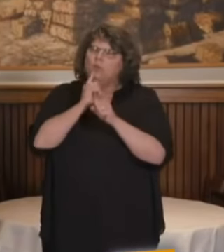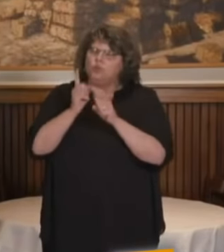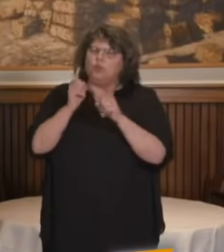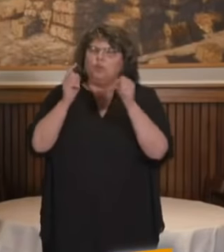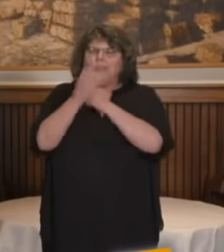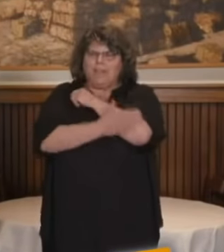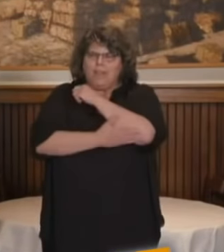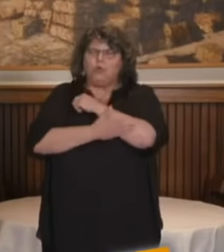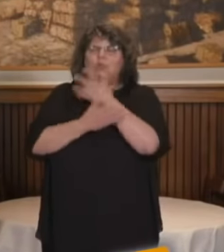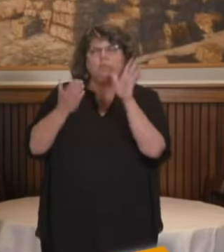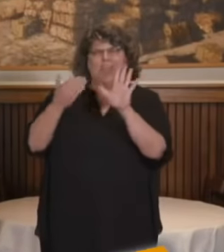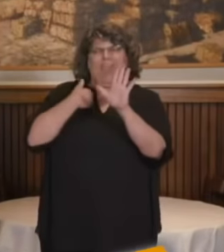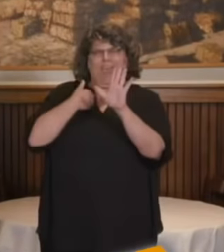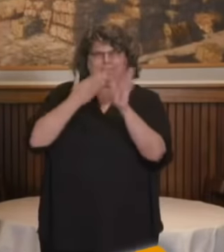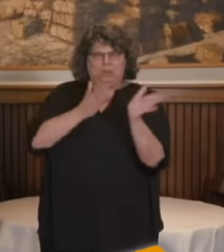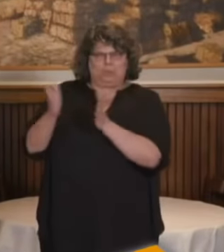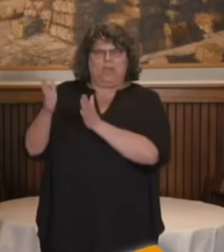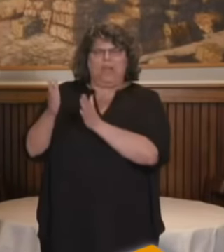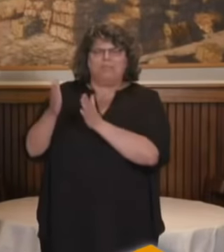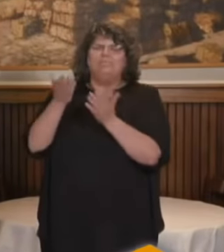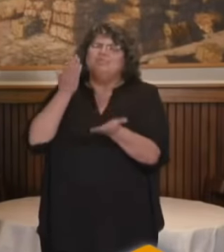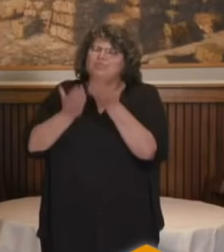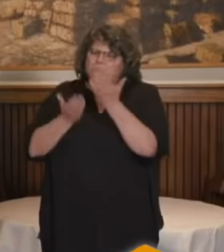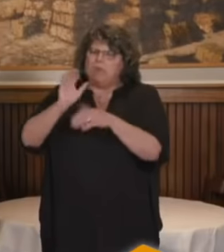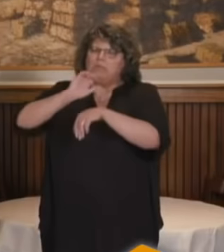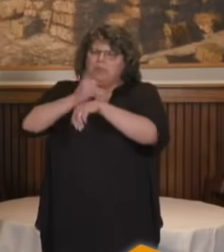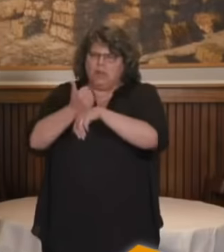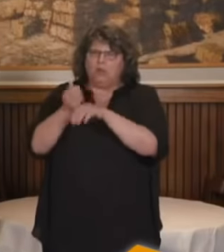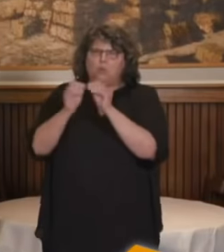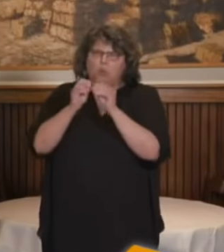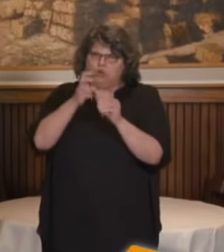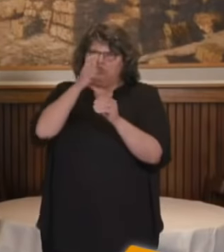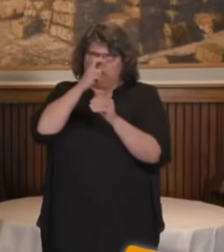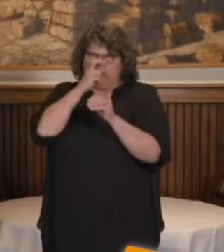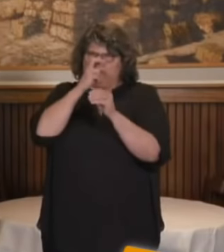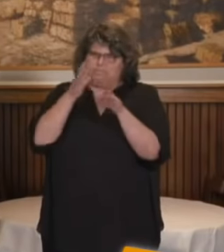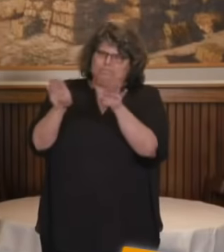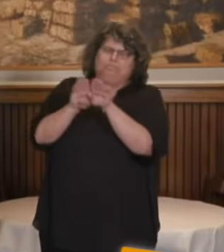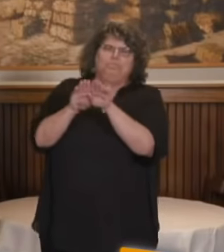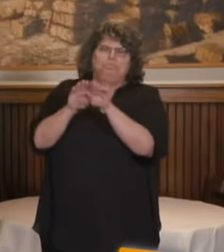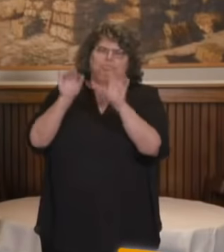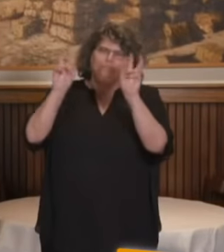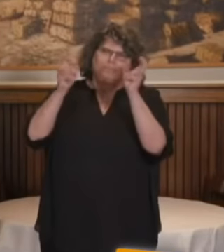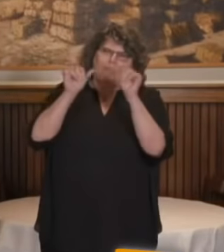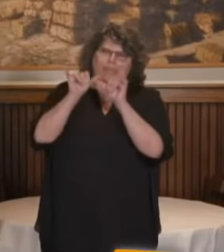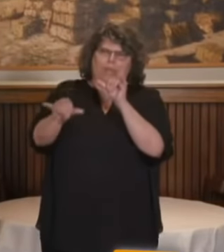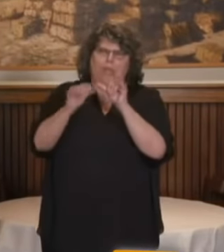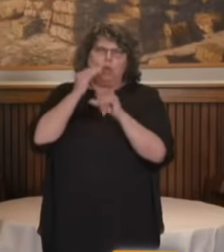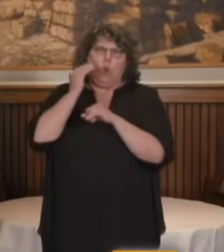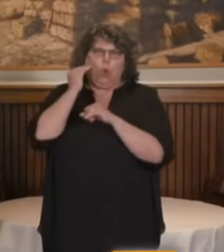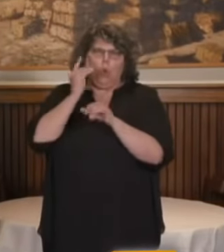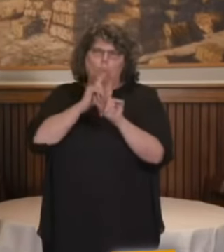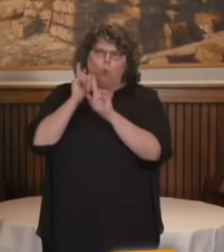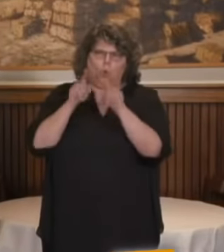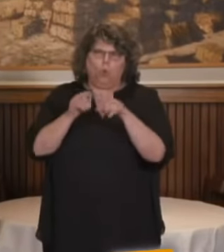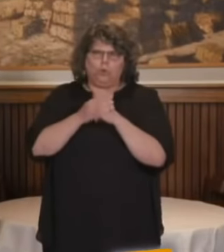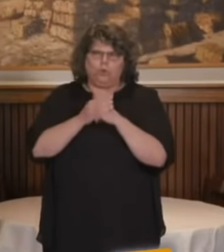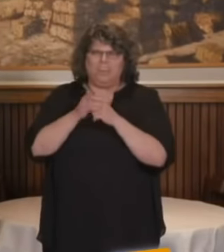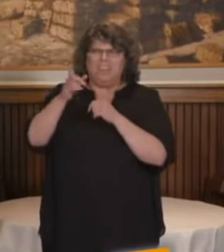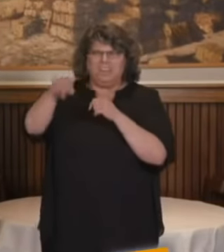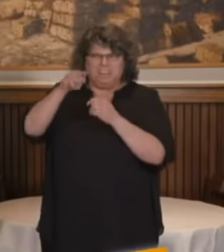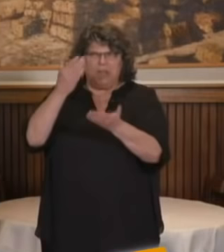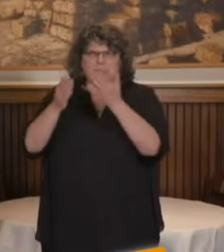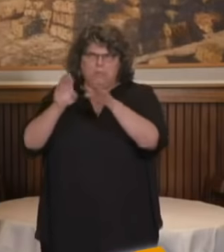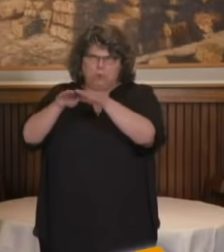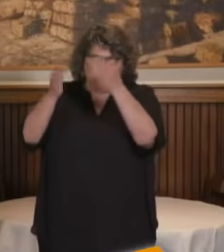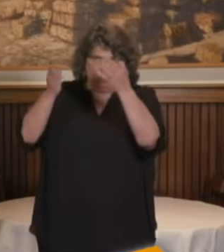thoughtful plans to be able to potentially reinstitute parts of the stay-at-home orders that we are loosening or